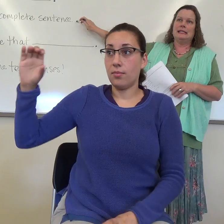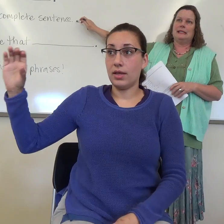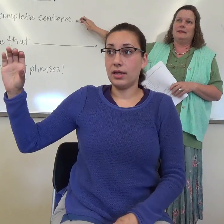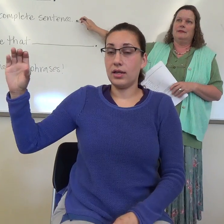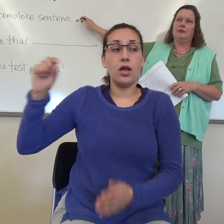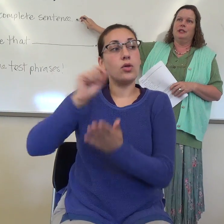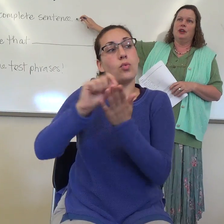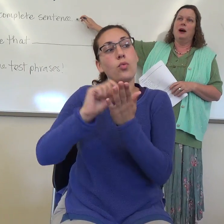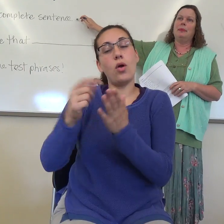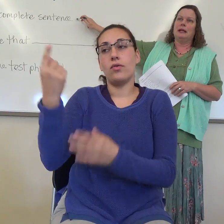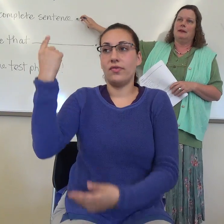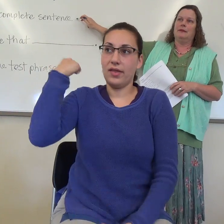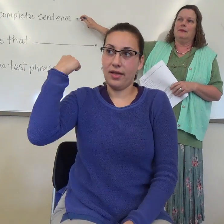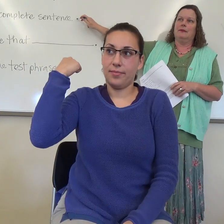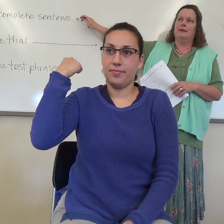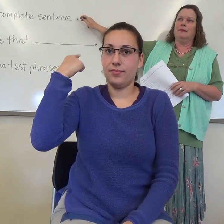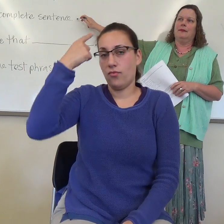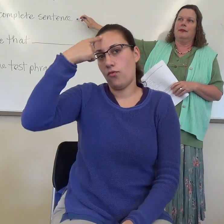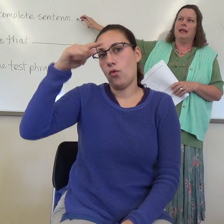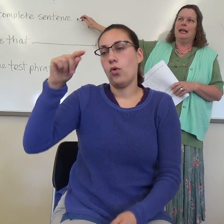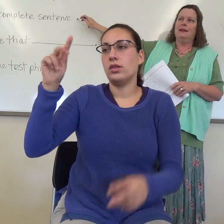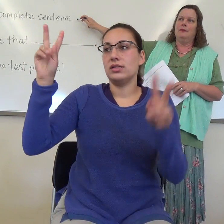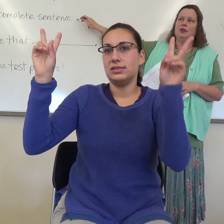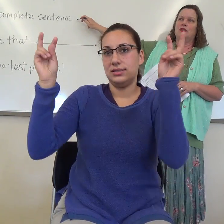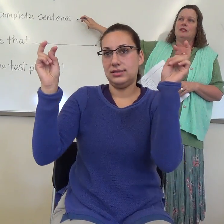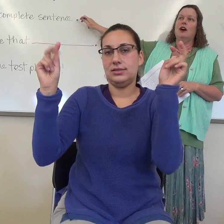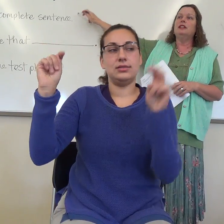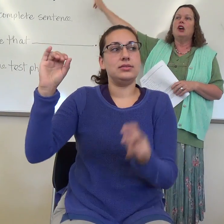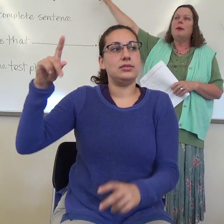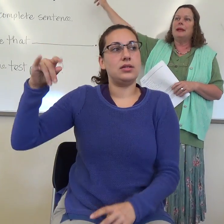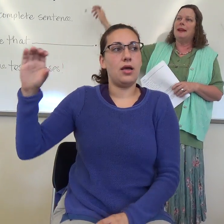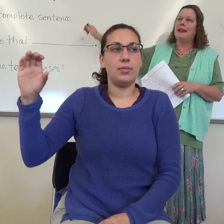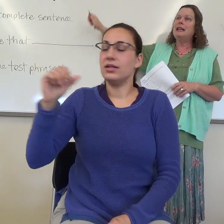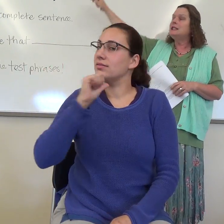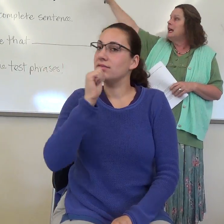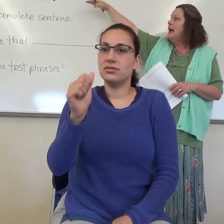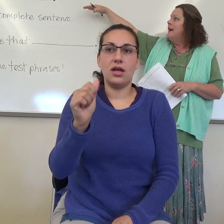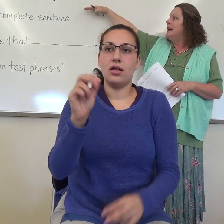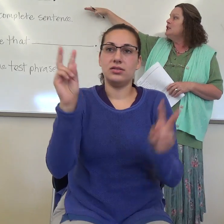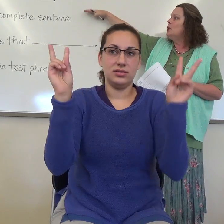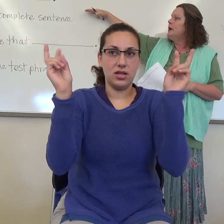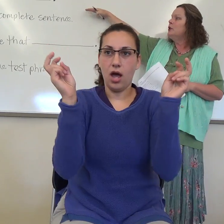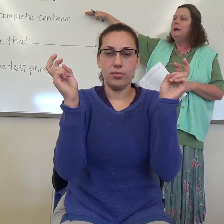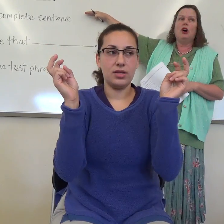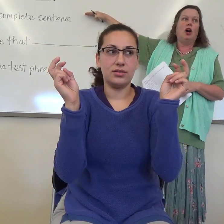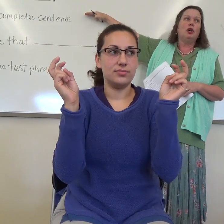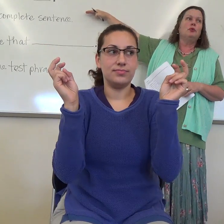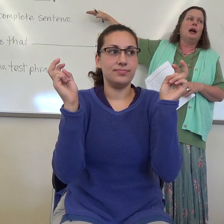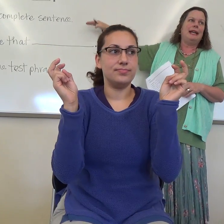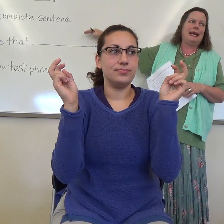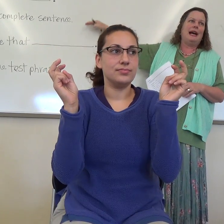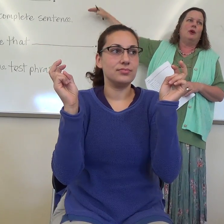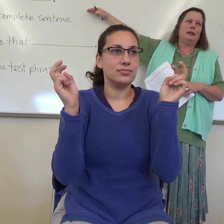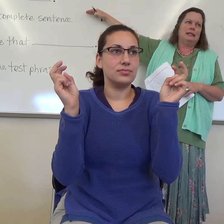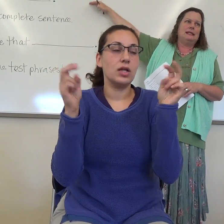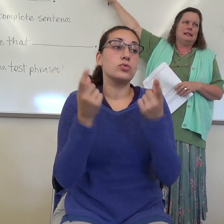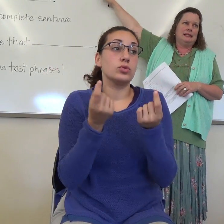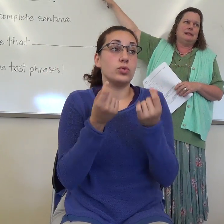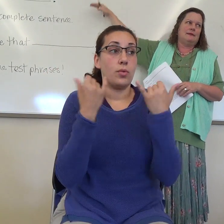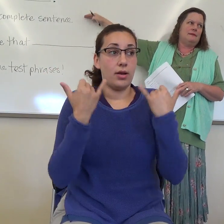this for the topic. Okay, which is not a topic, and that's where we are right now, is this,